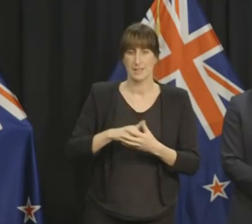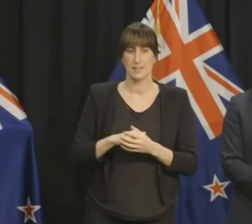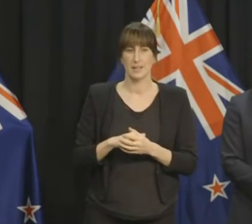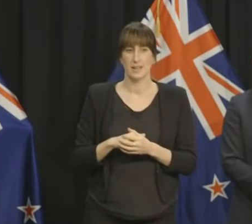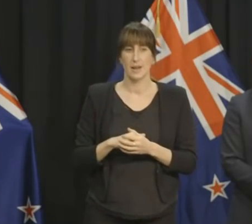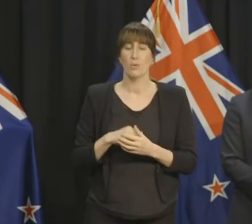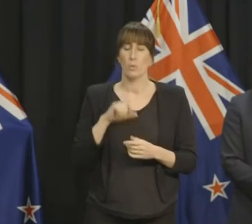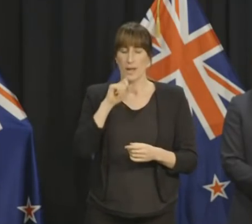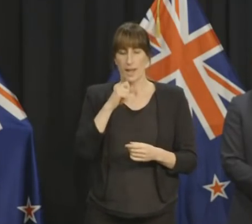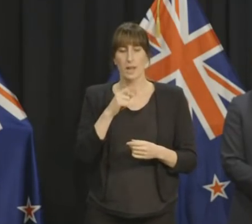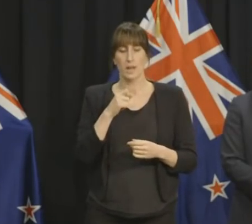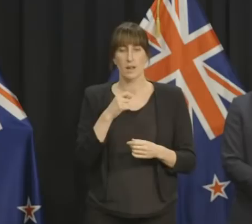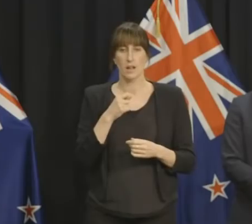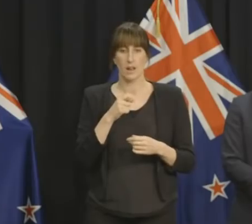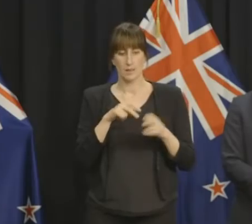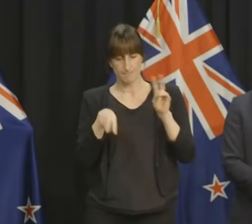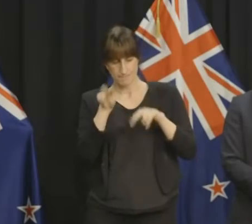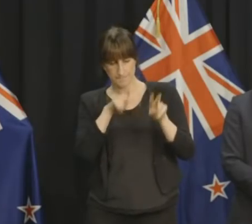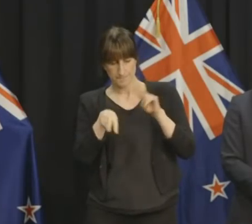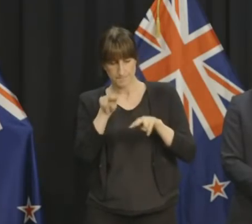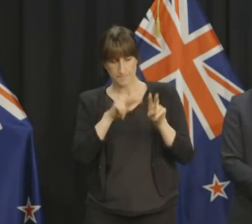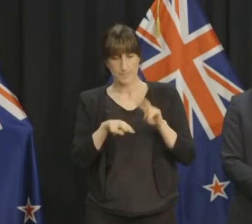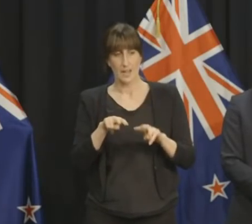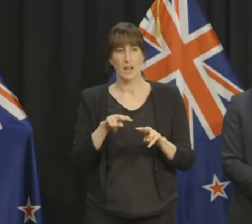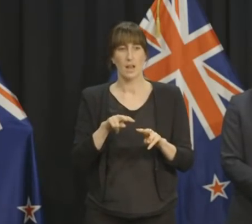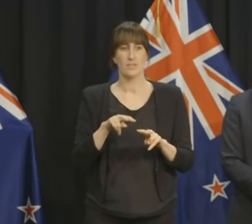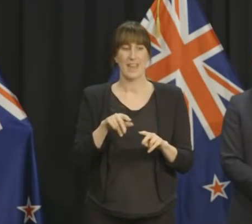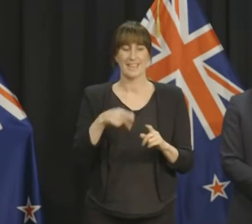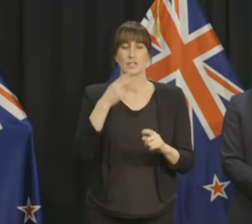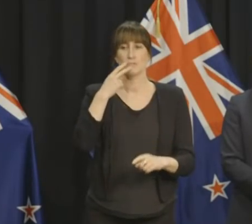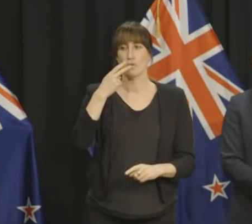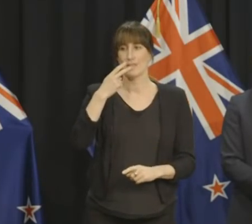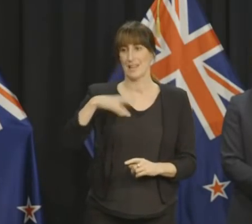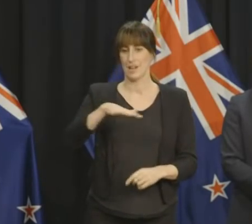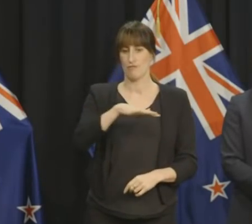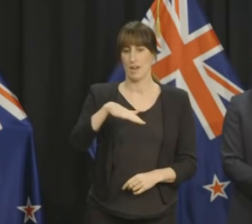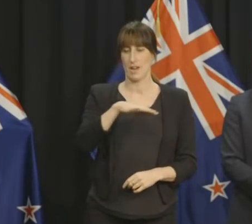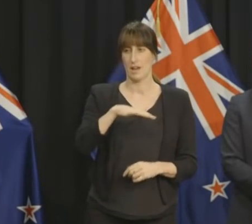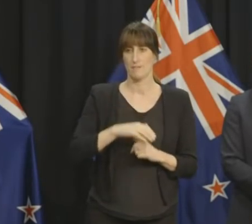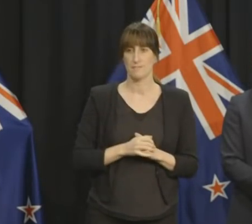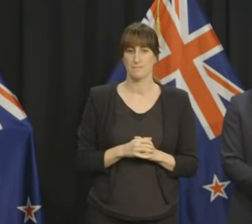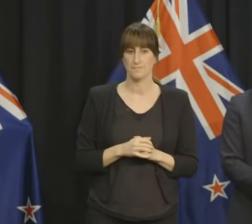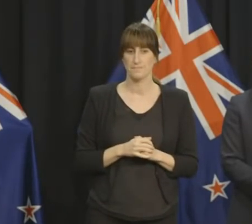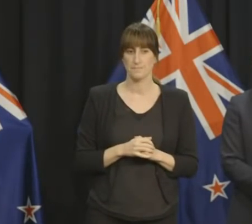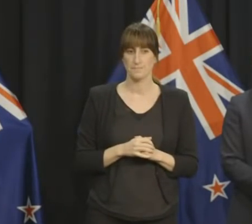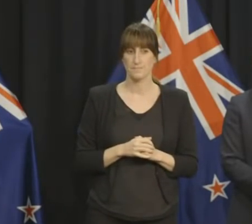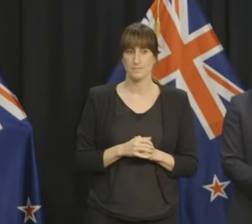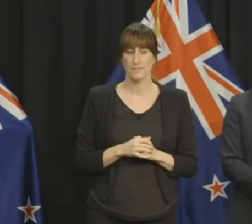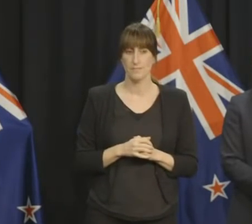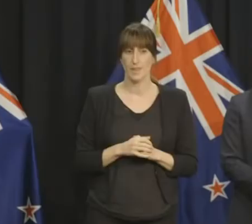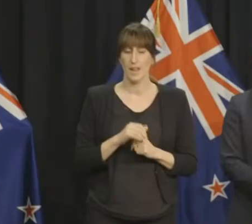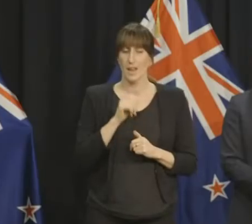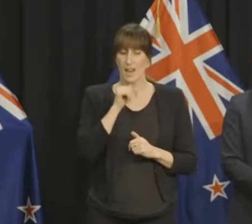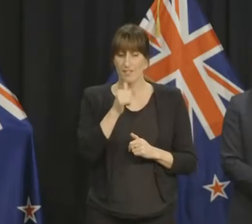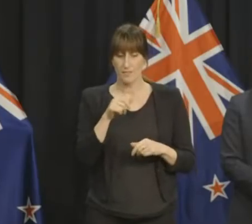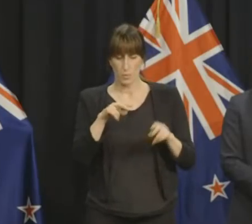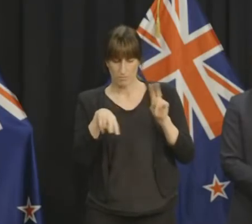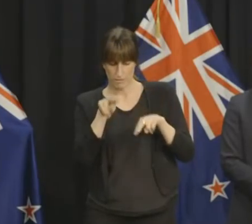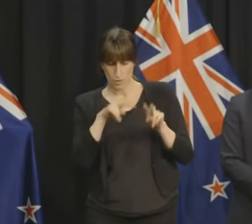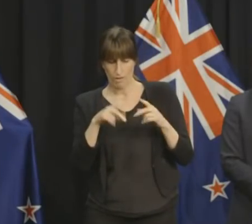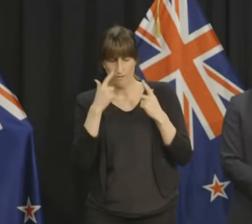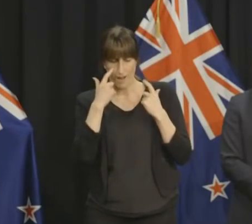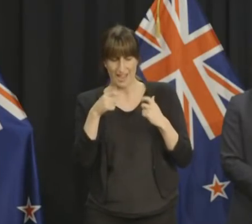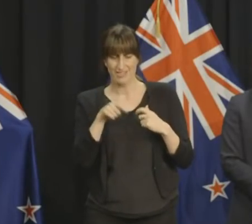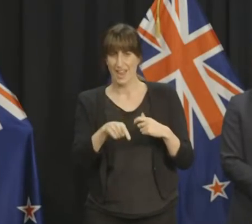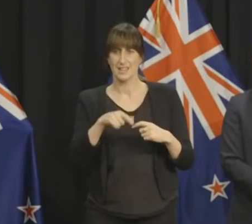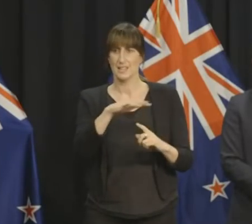we will be considering the full policy considerations around the smoking area, and if it determined that the current practices are not suitable. But